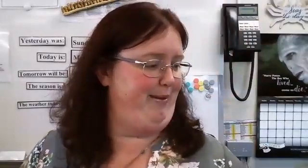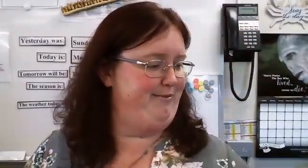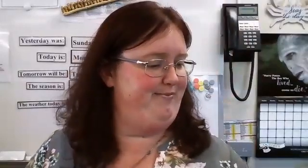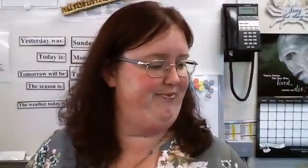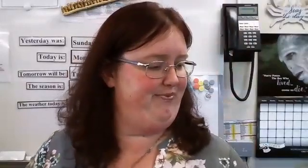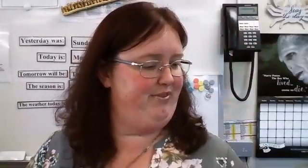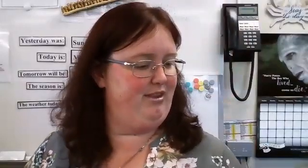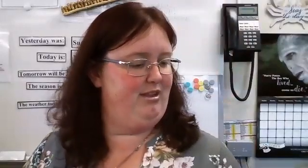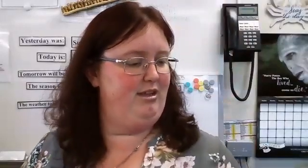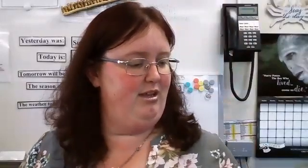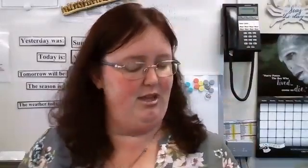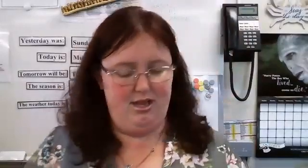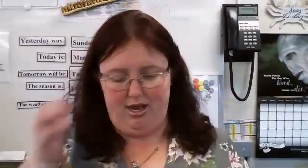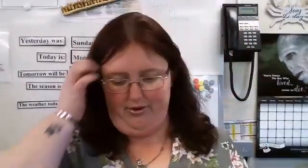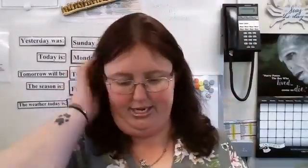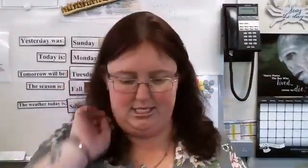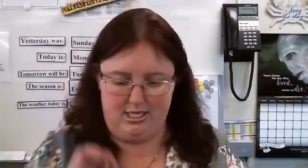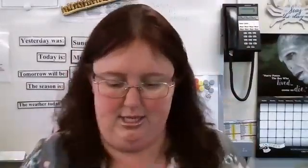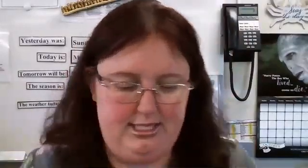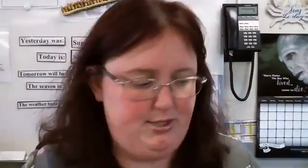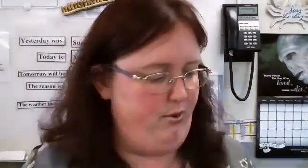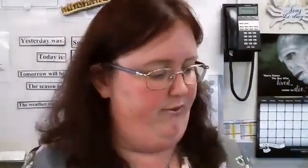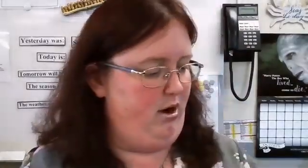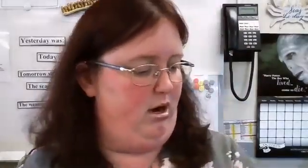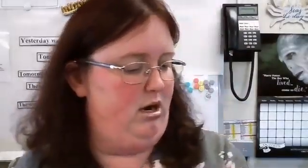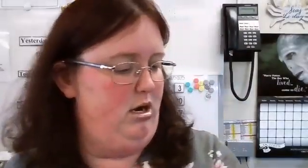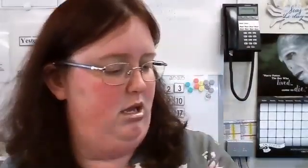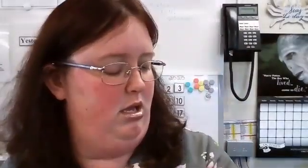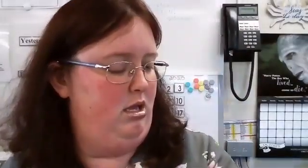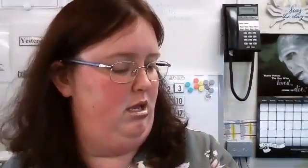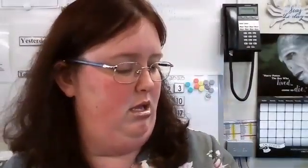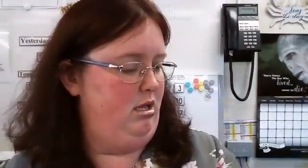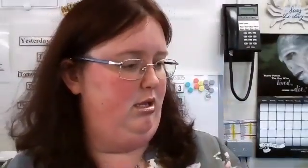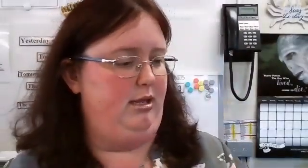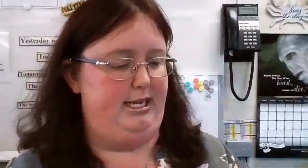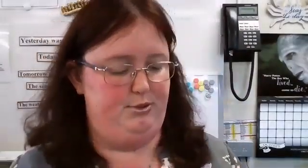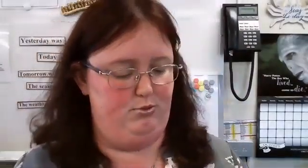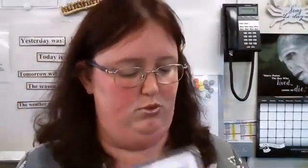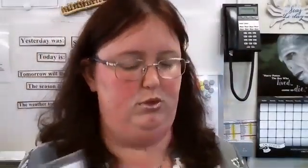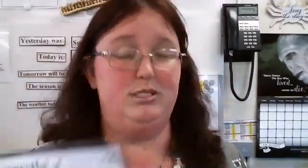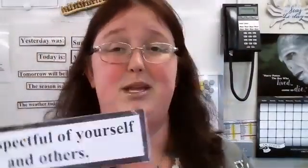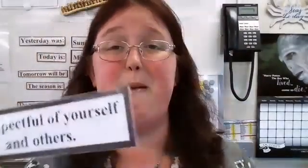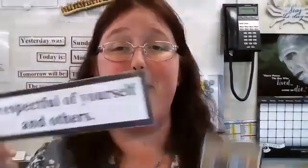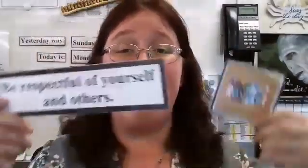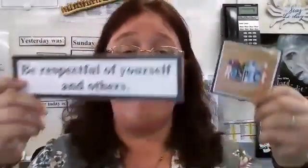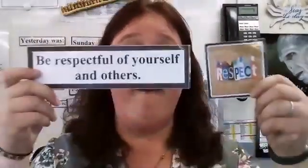about. All right, let's go over our classroom rules.